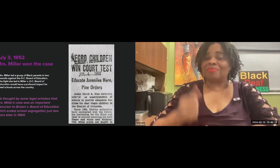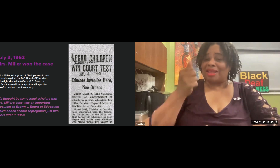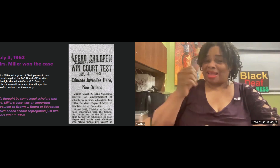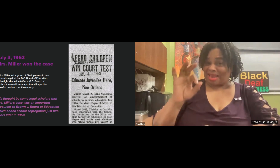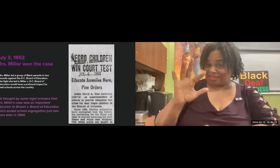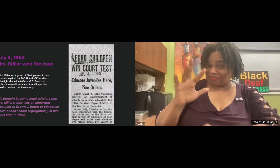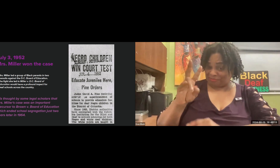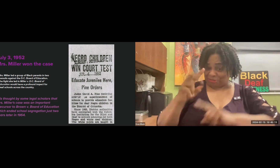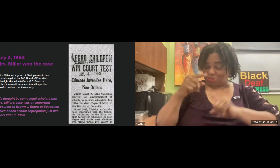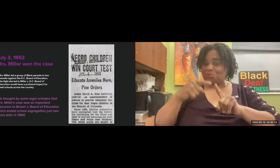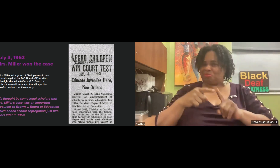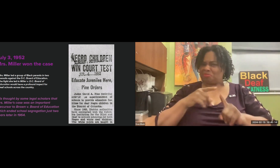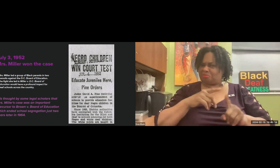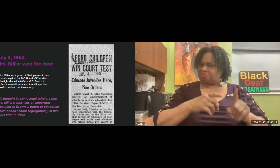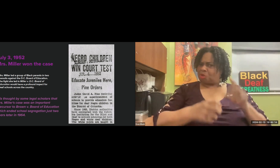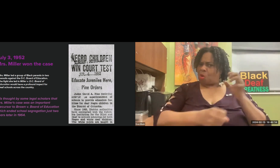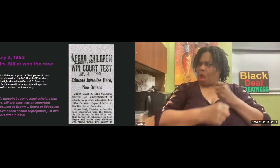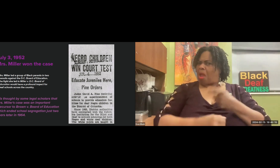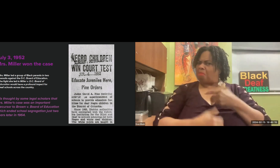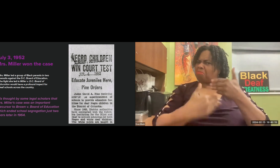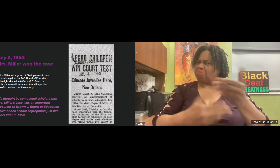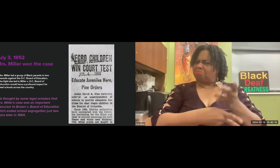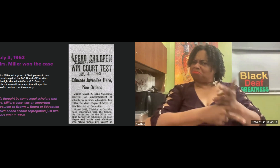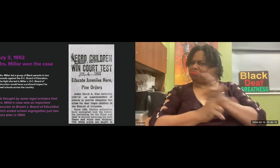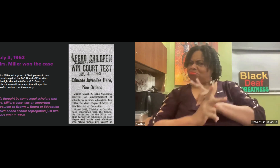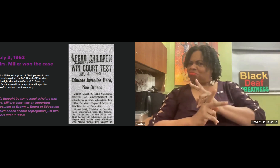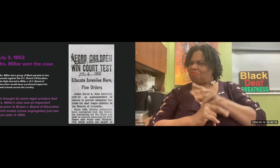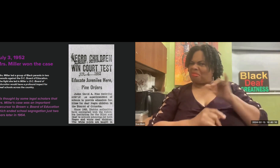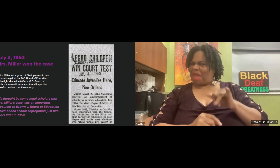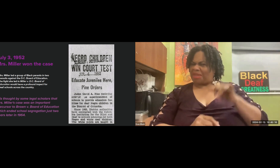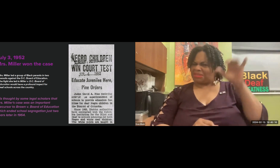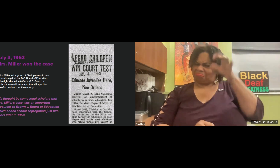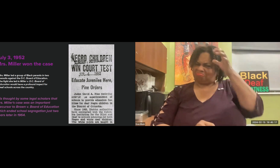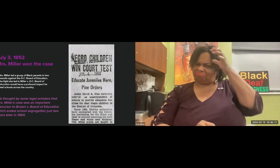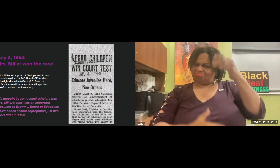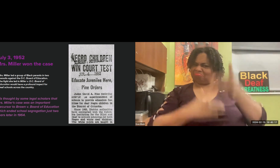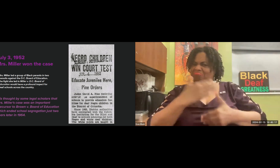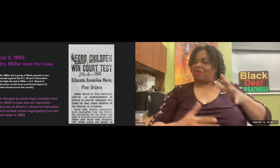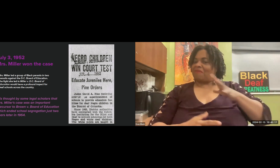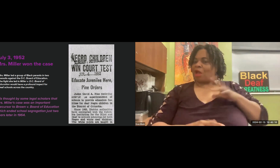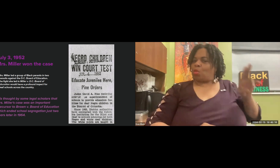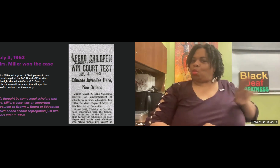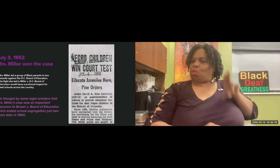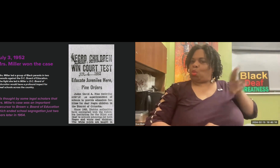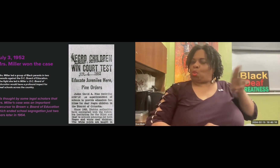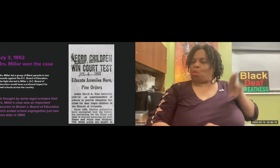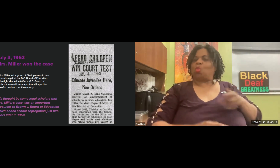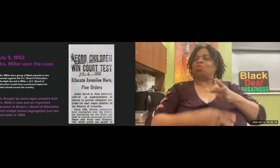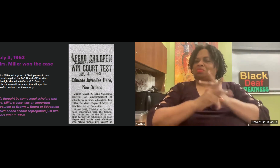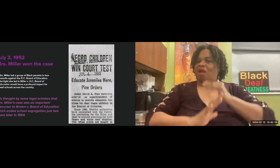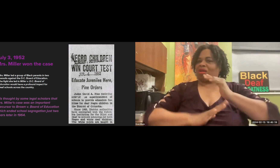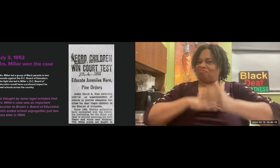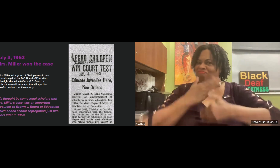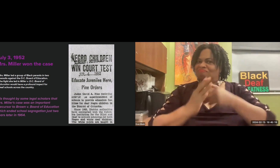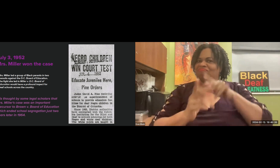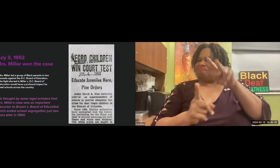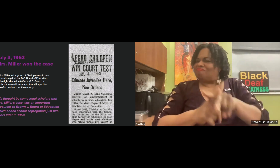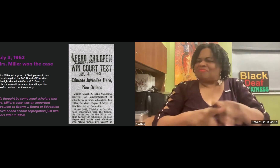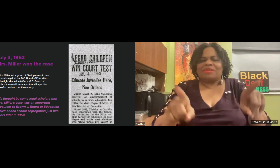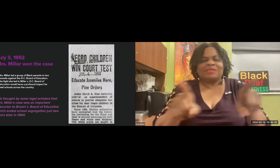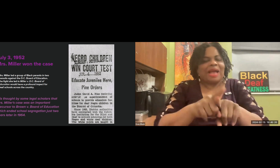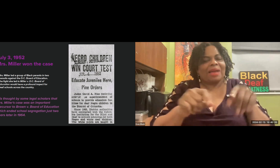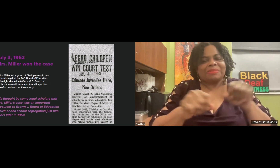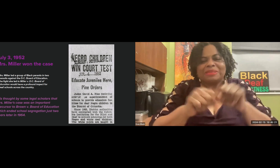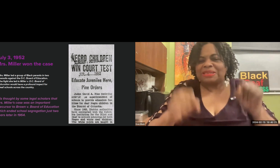in 1952. And she won that lawsuit. So why don't we use that